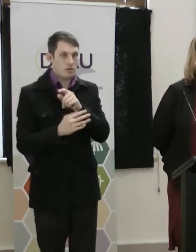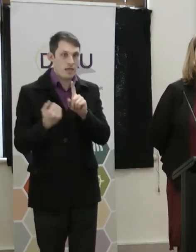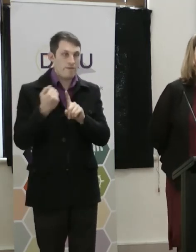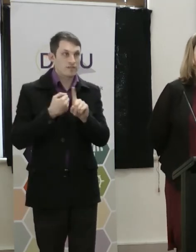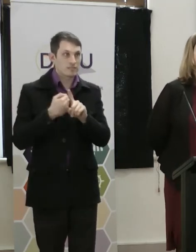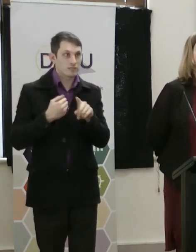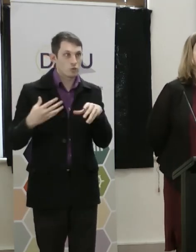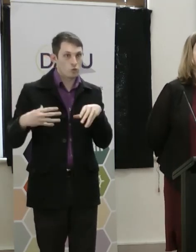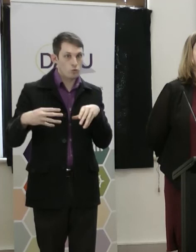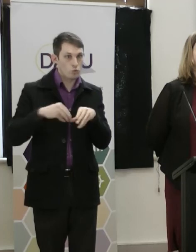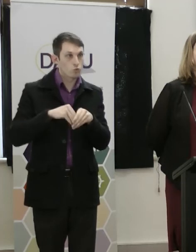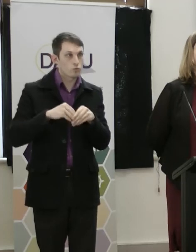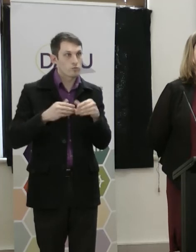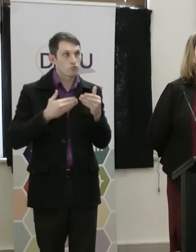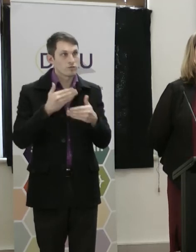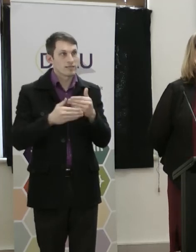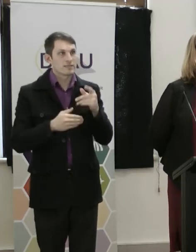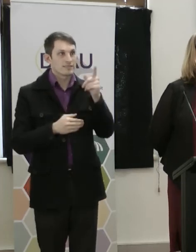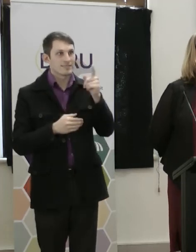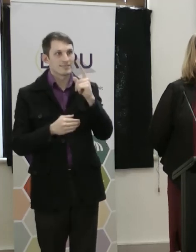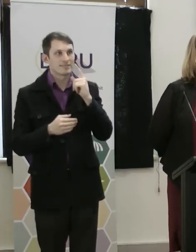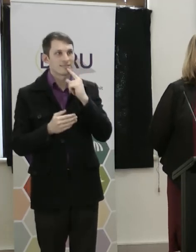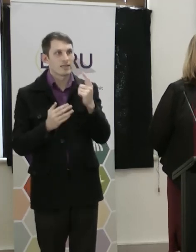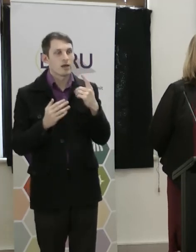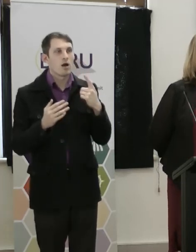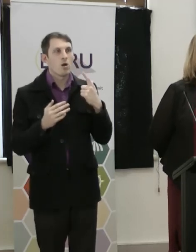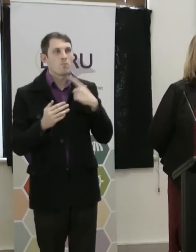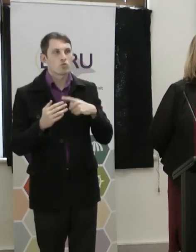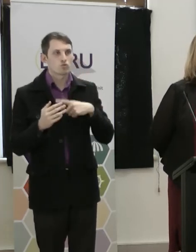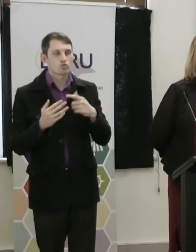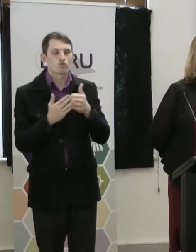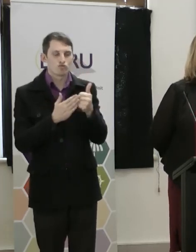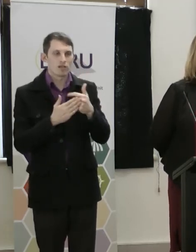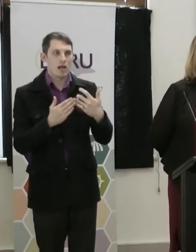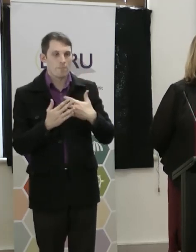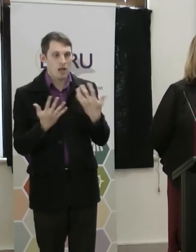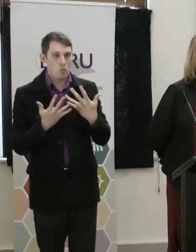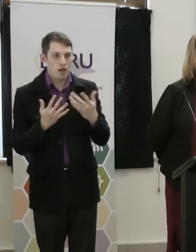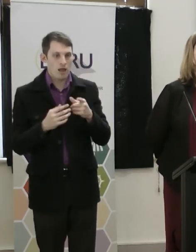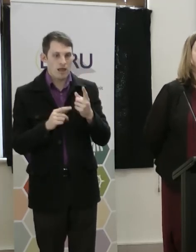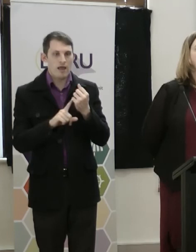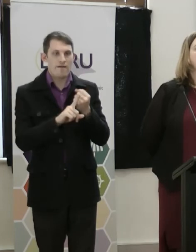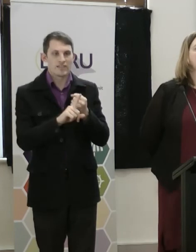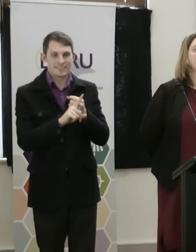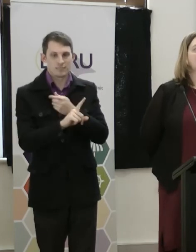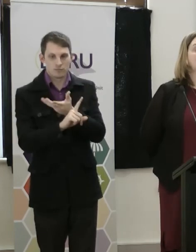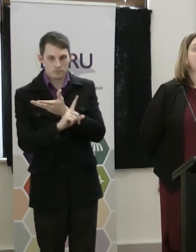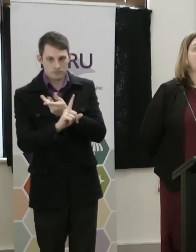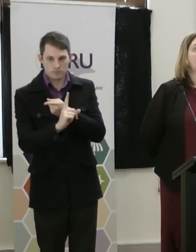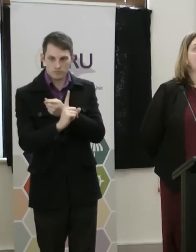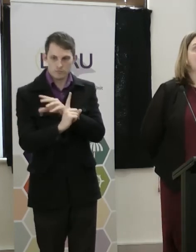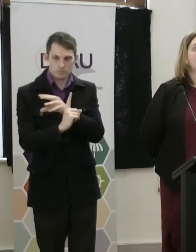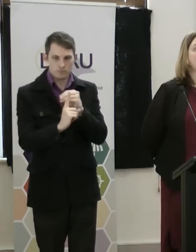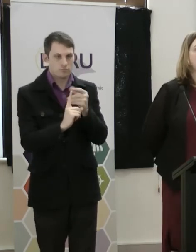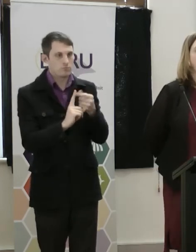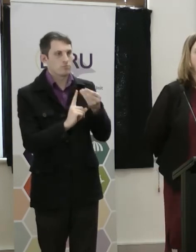process. Well, just because the complaints are likely to get generated out of conversations with advocates. That's